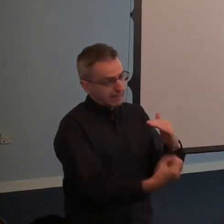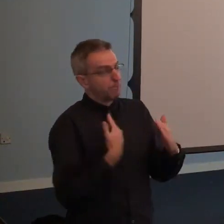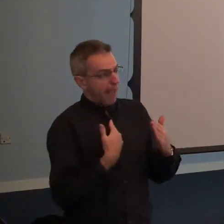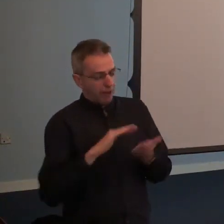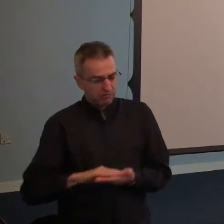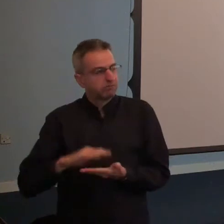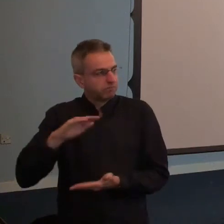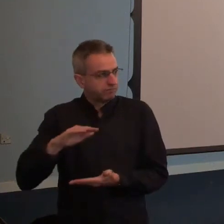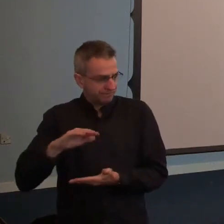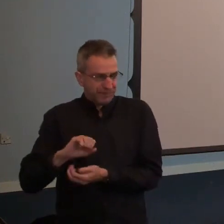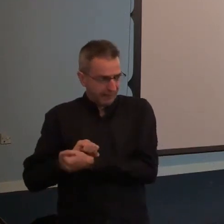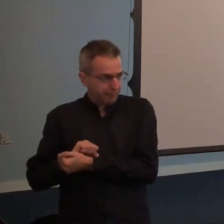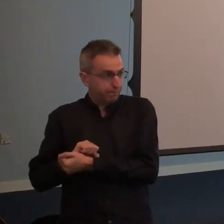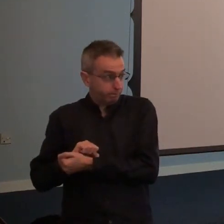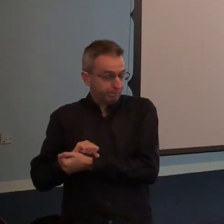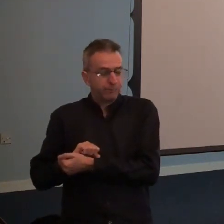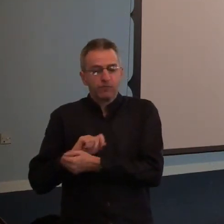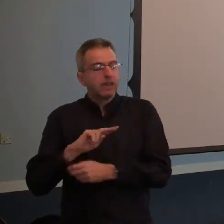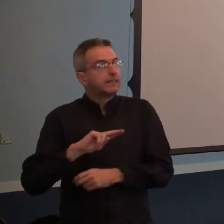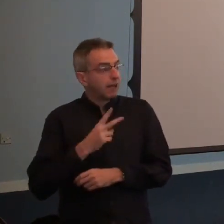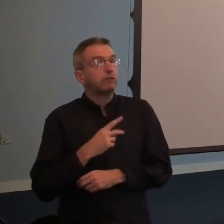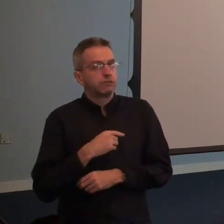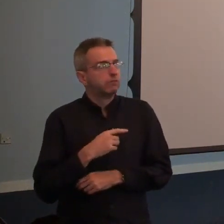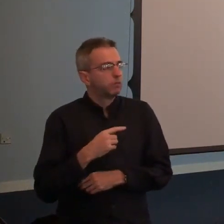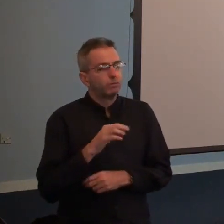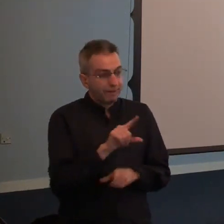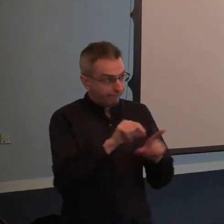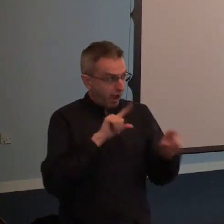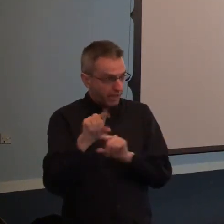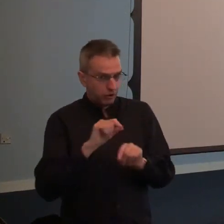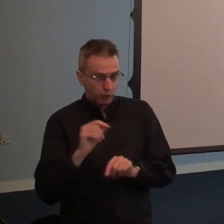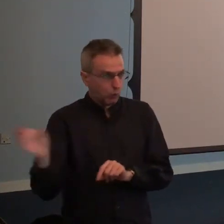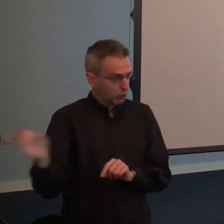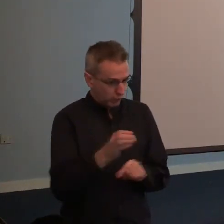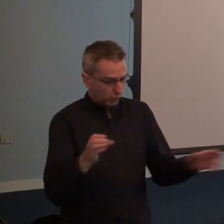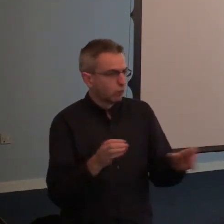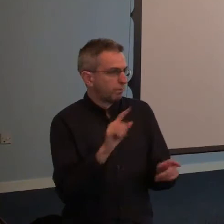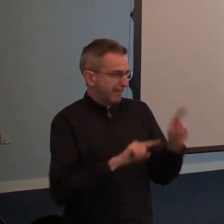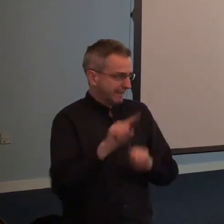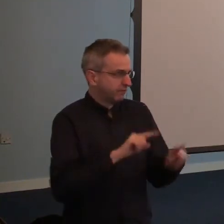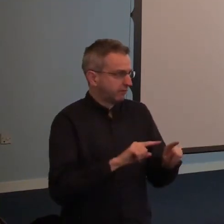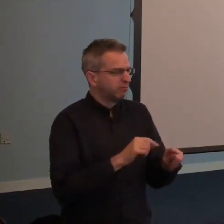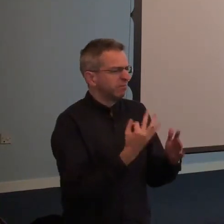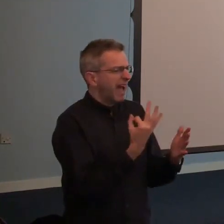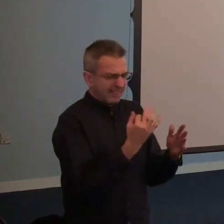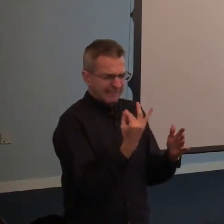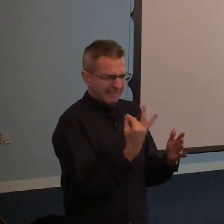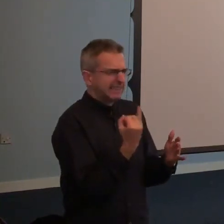And we asked them to fill out the questionnaires, and we got them back and we kept them. And then second part, we invited the